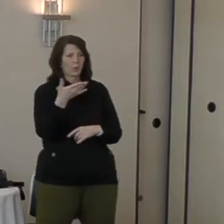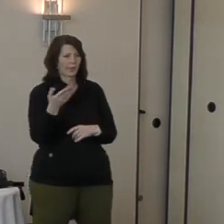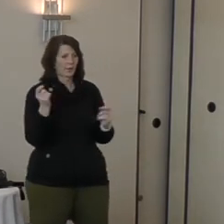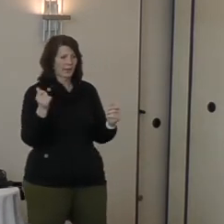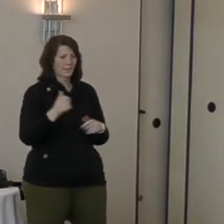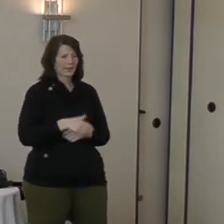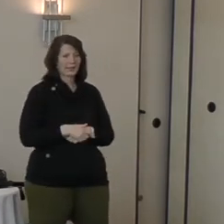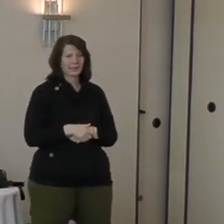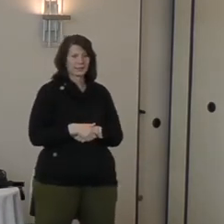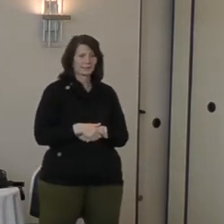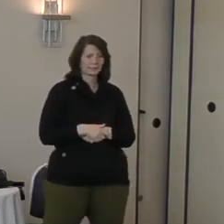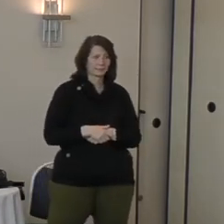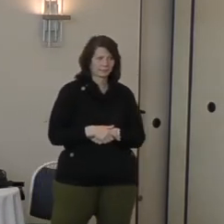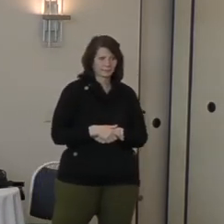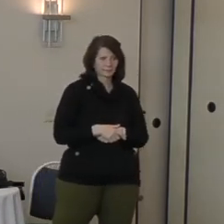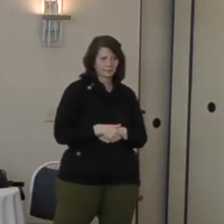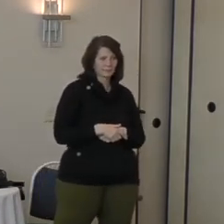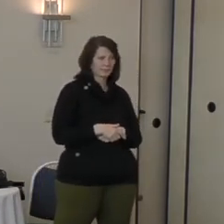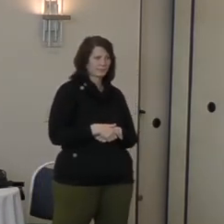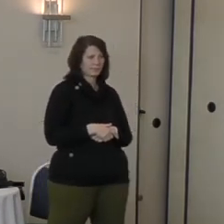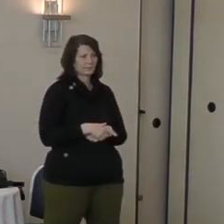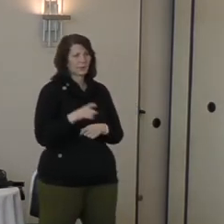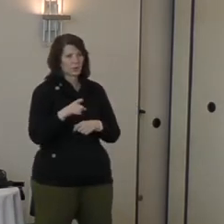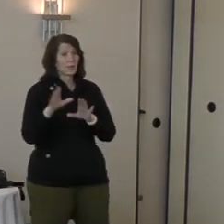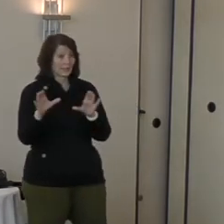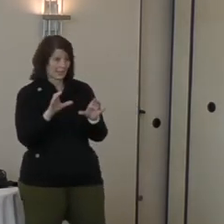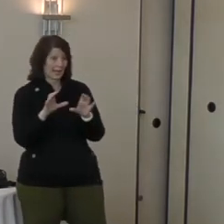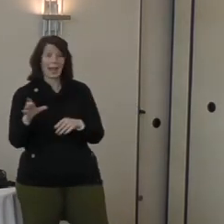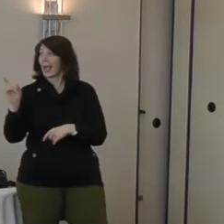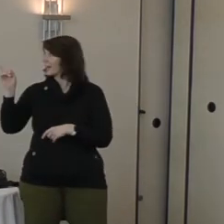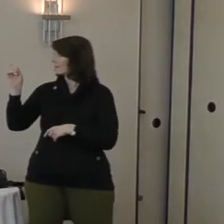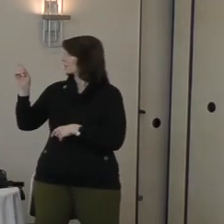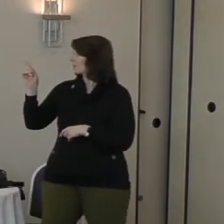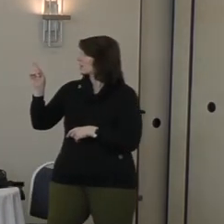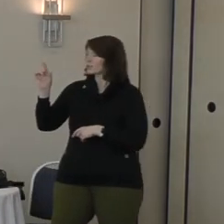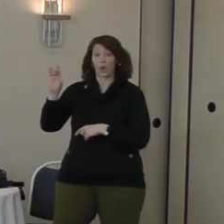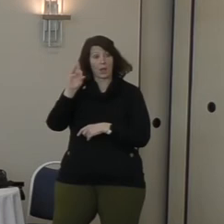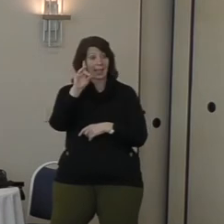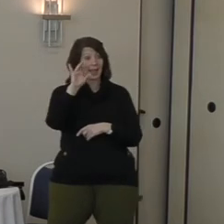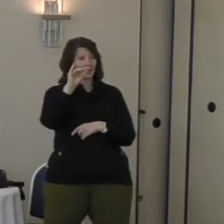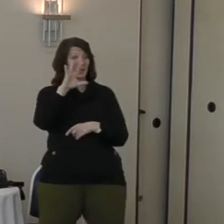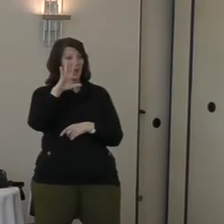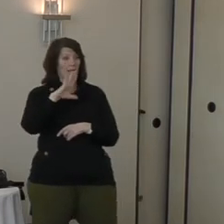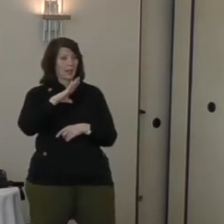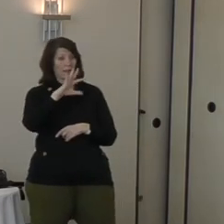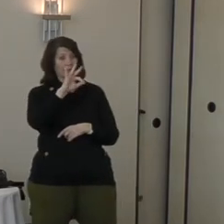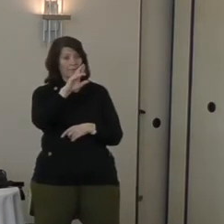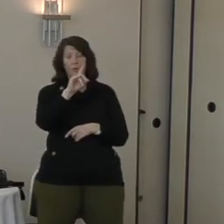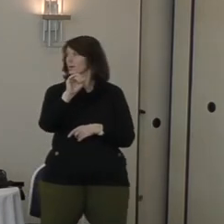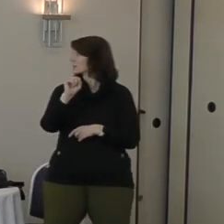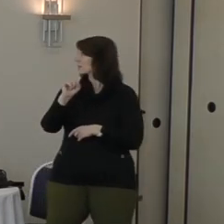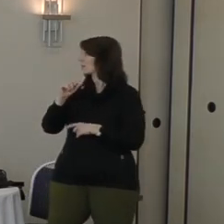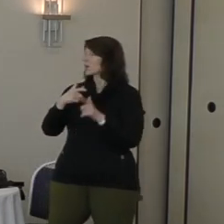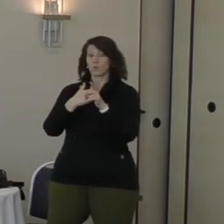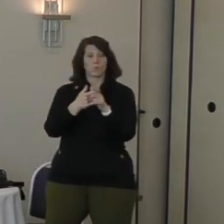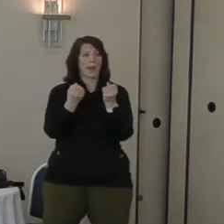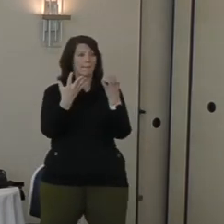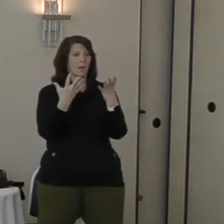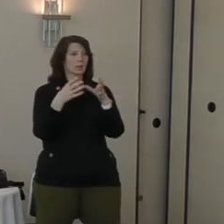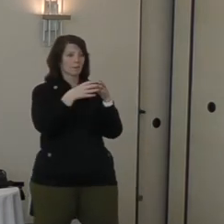immediately. You can get active. And so all eight guys ran, all eight forwards ran multiple